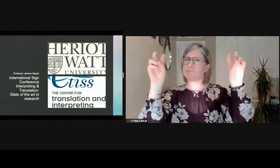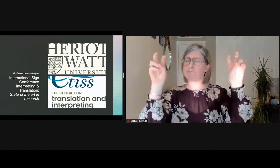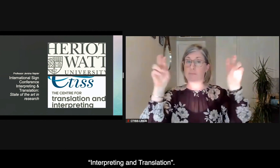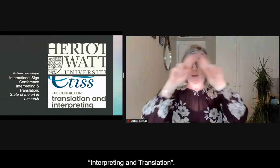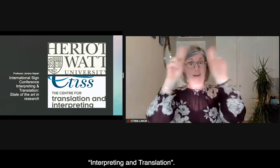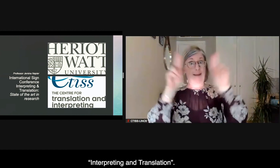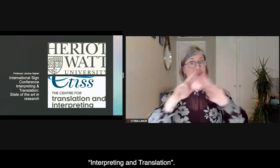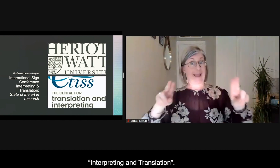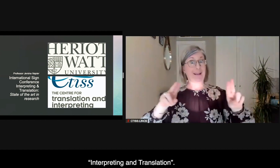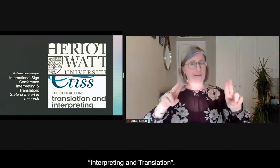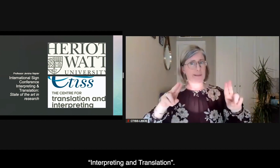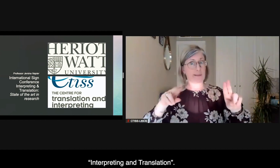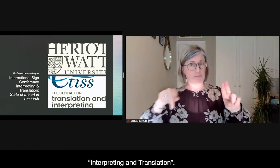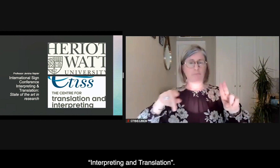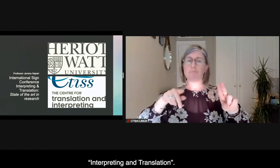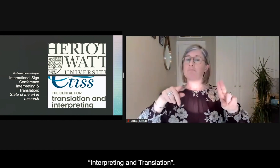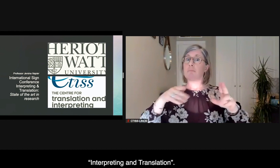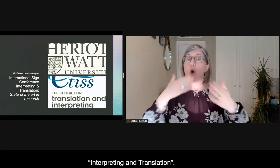Interpreting and Translation.